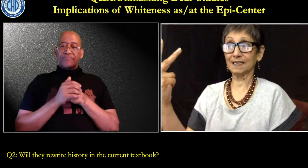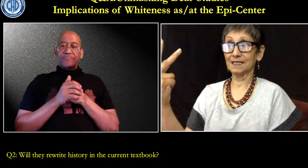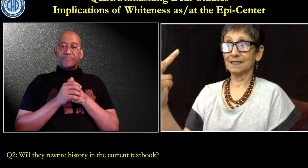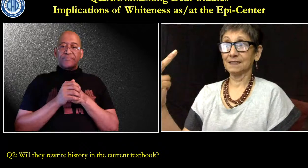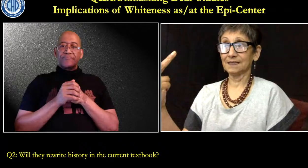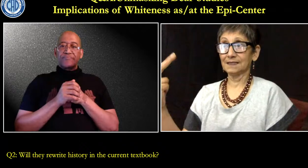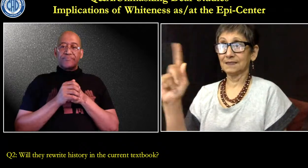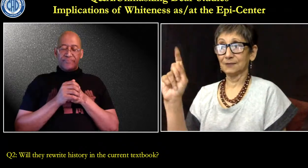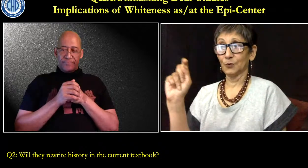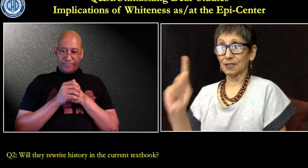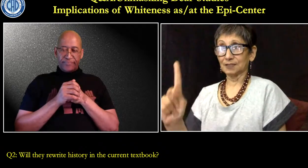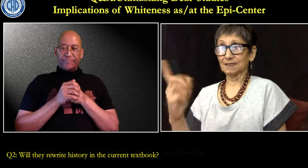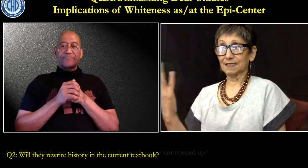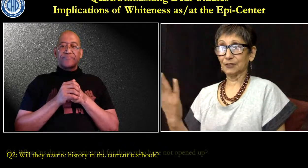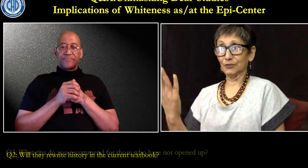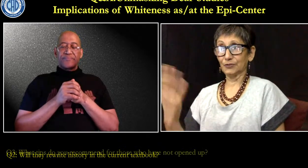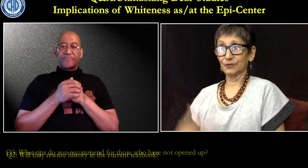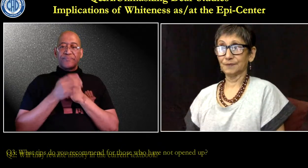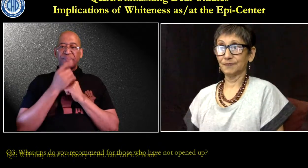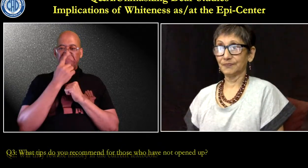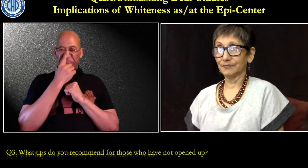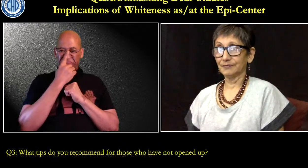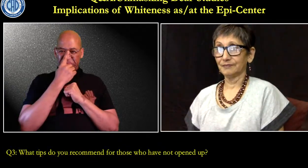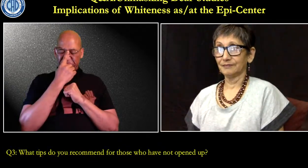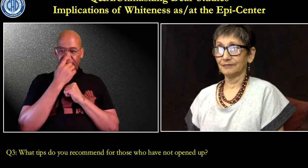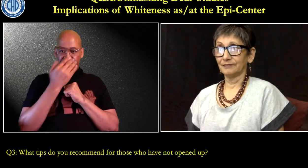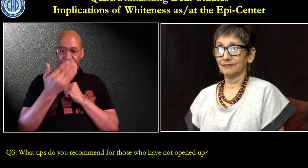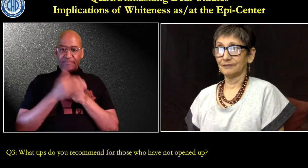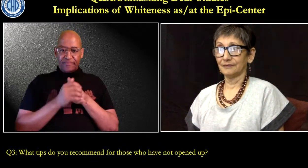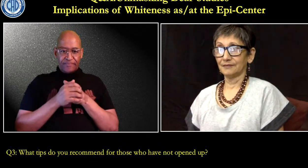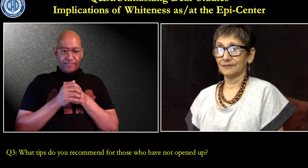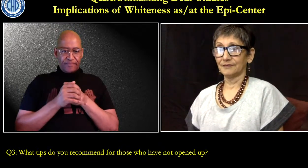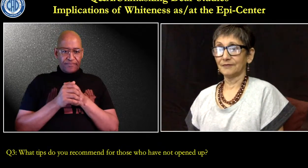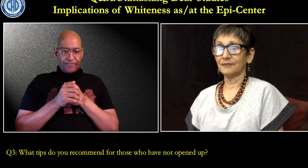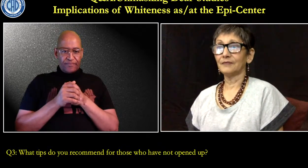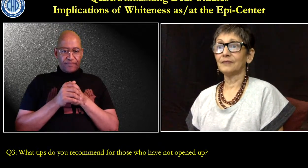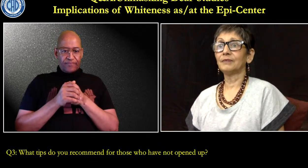interesting. So yes. Question number three.